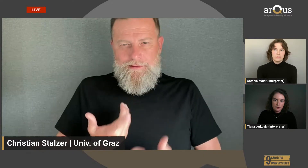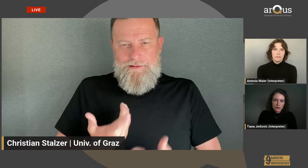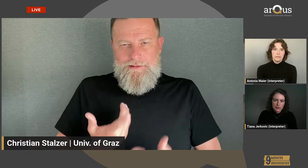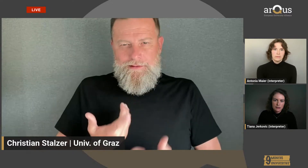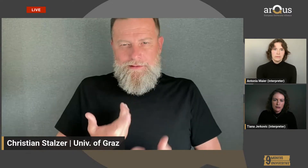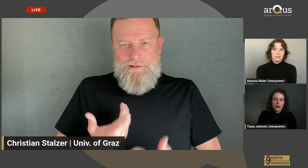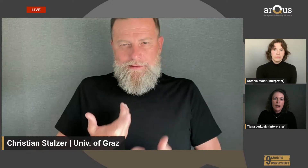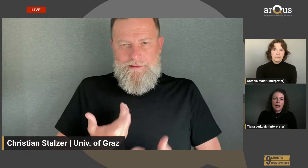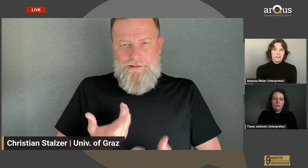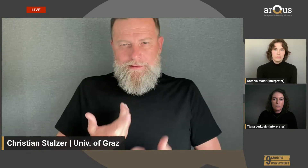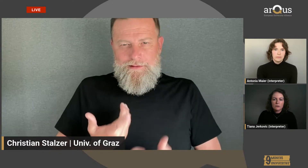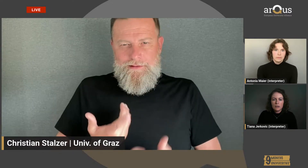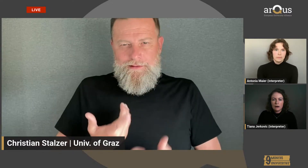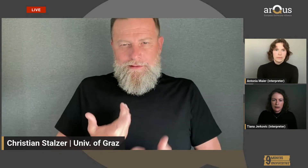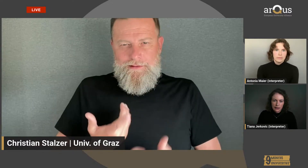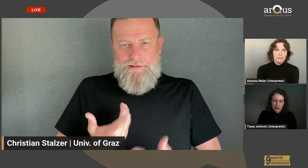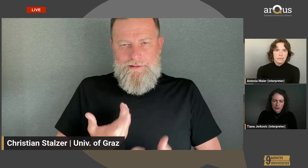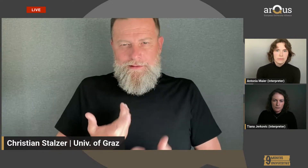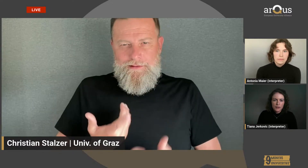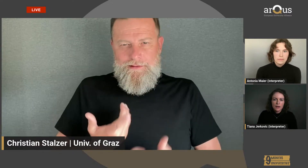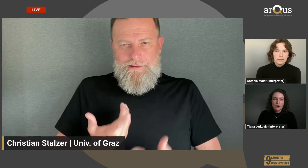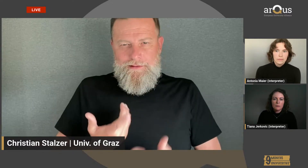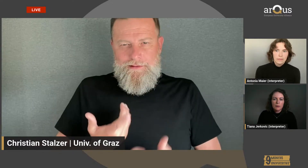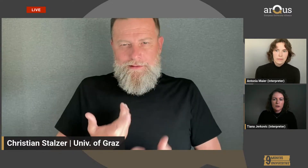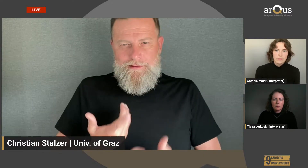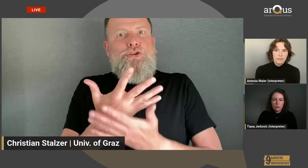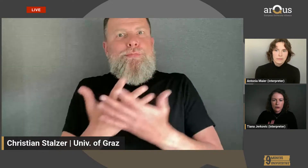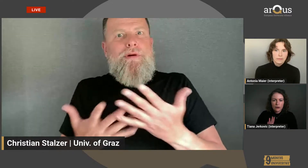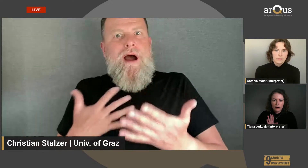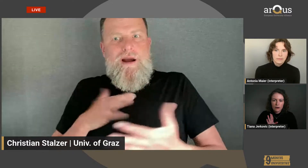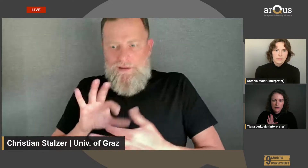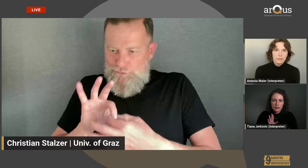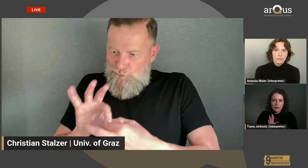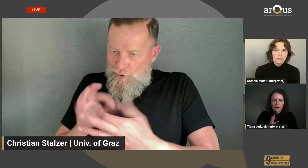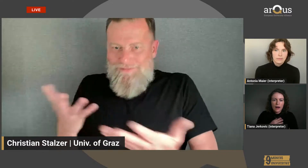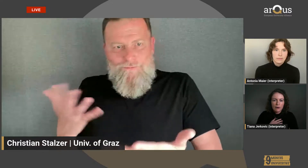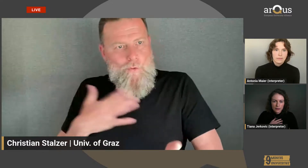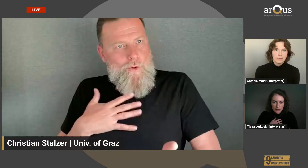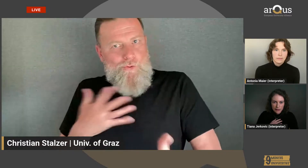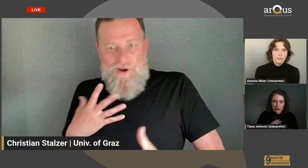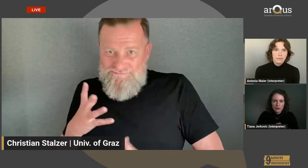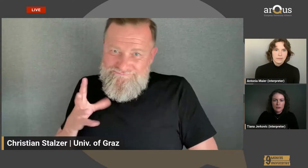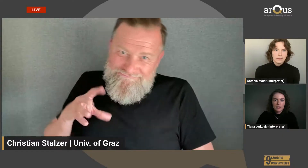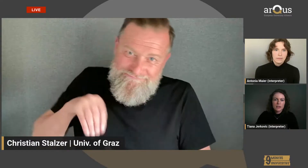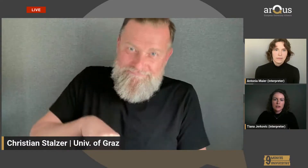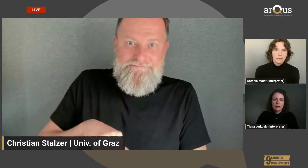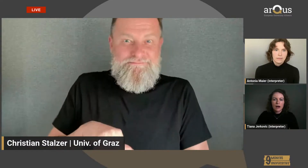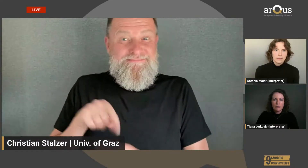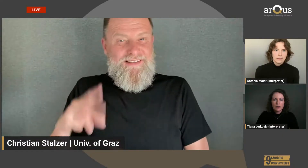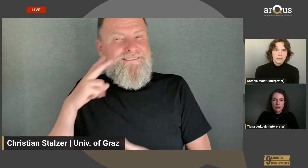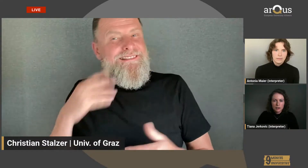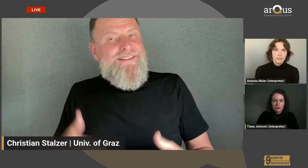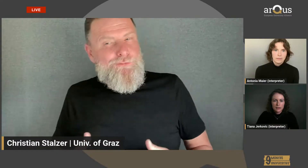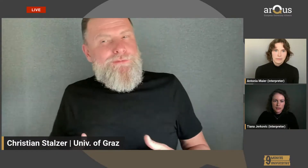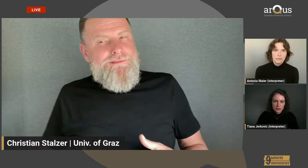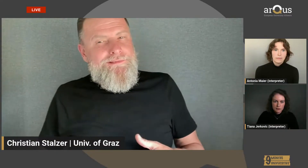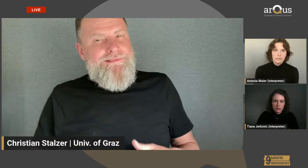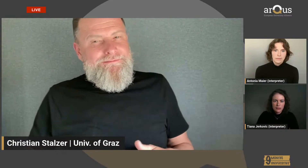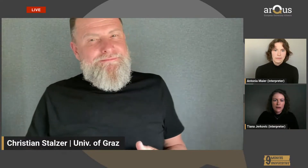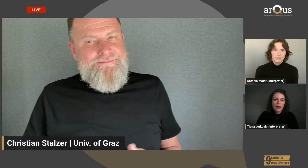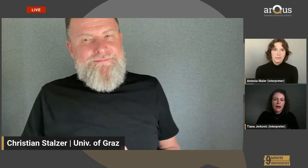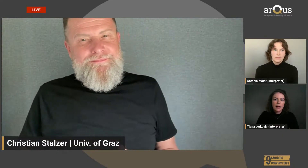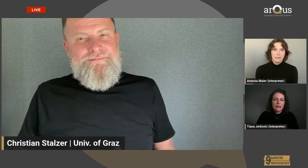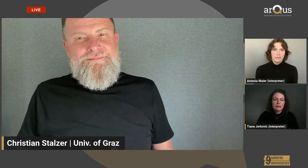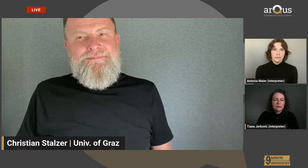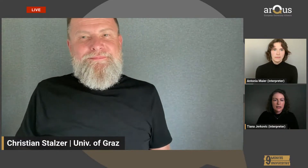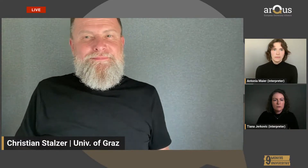and the deficit and what we are lacking, but more on our sign language and our culture and